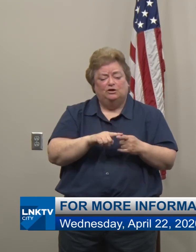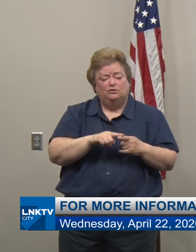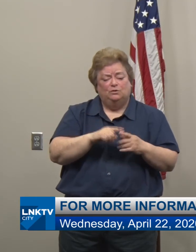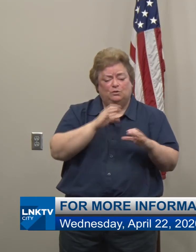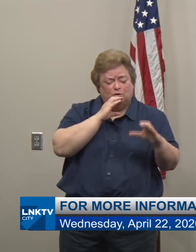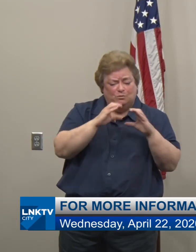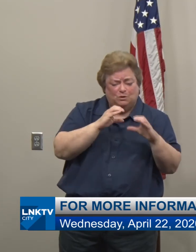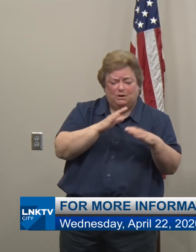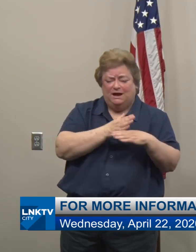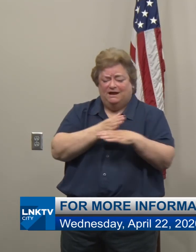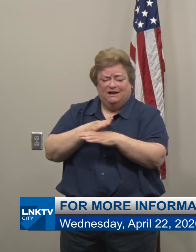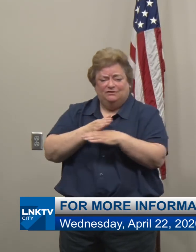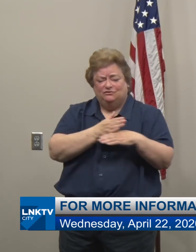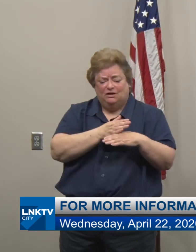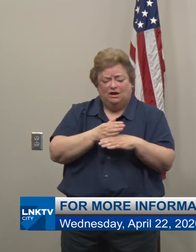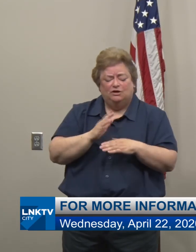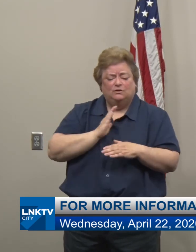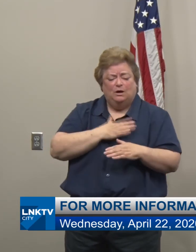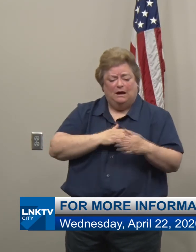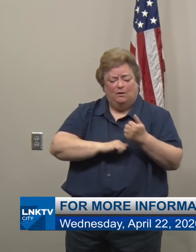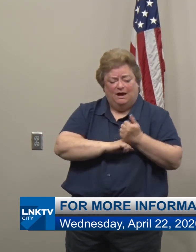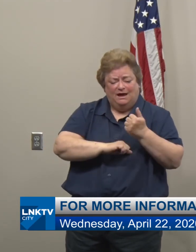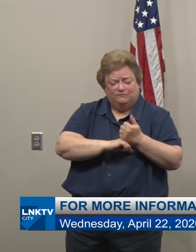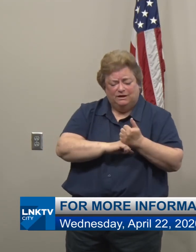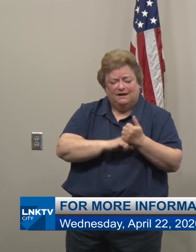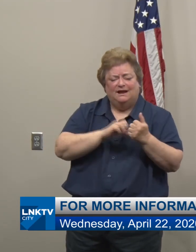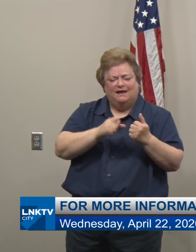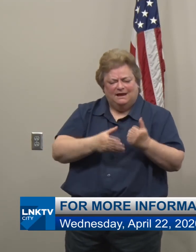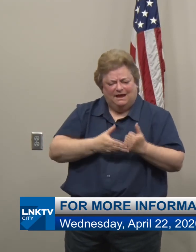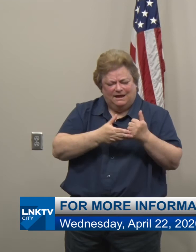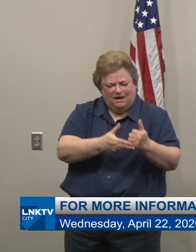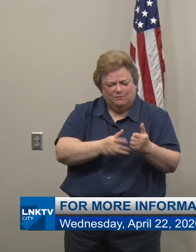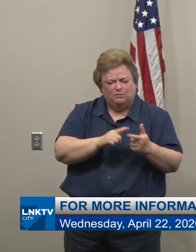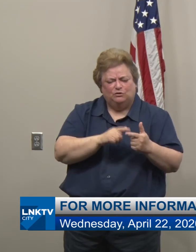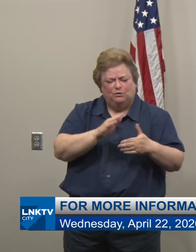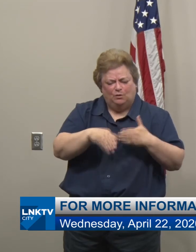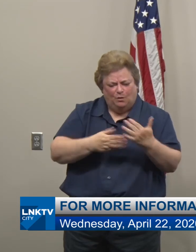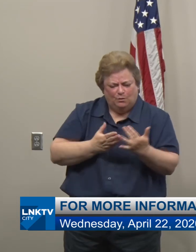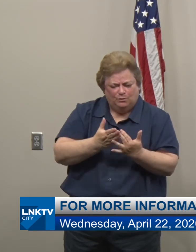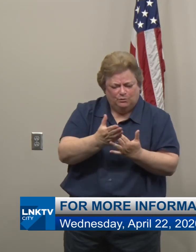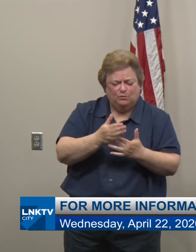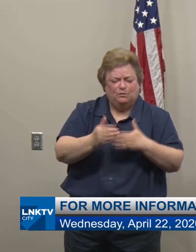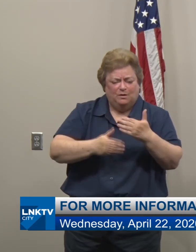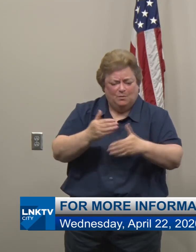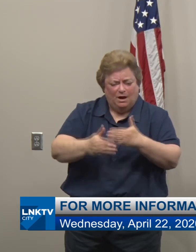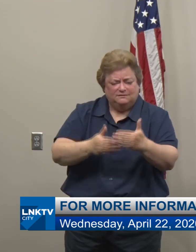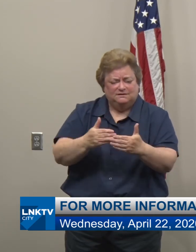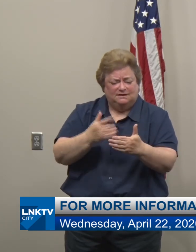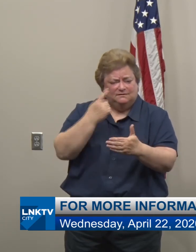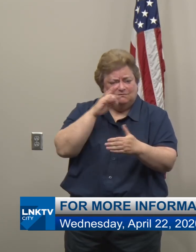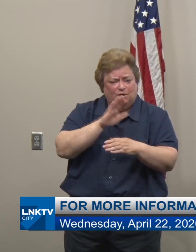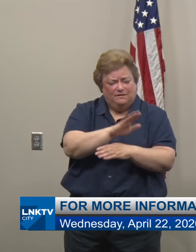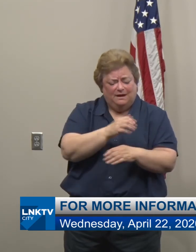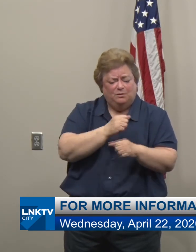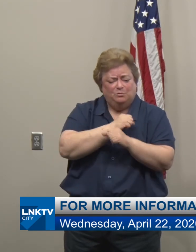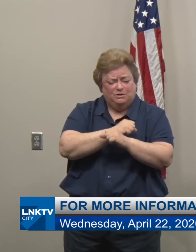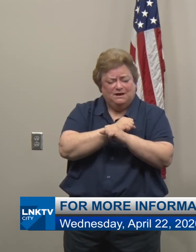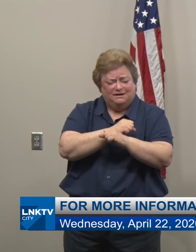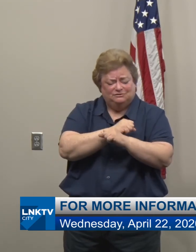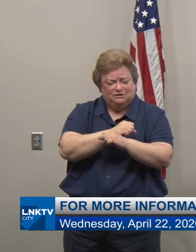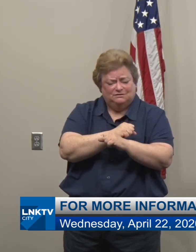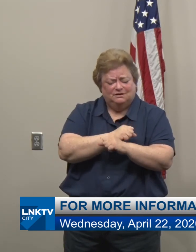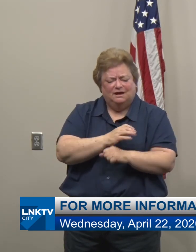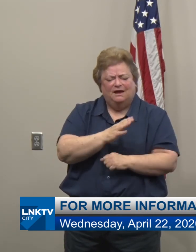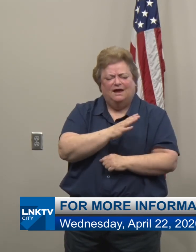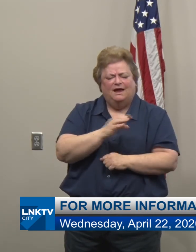so our advocates can continue to walk them through the protection order process and some of the most extreme examples, and